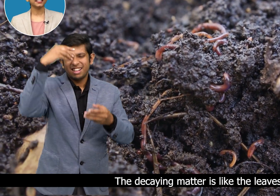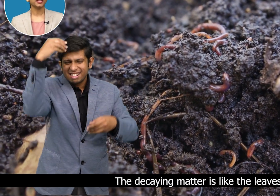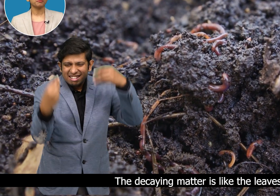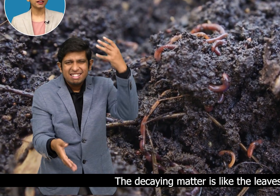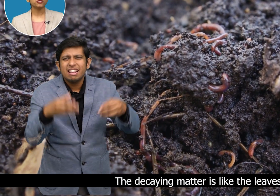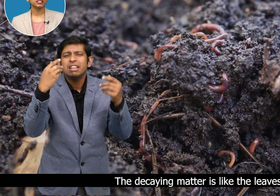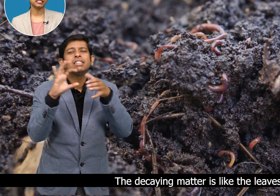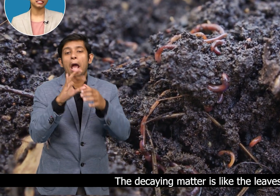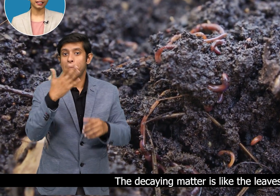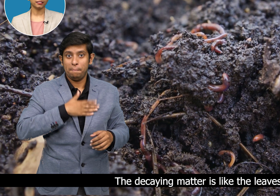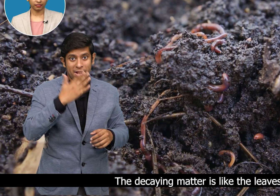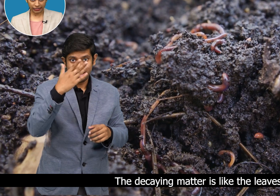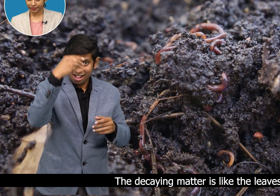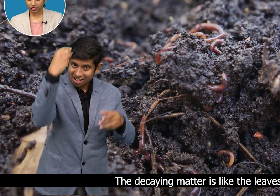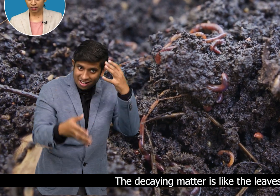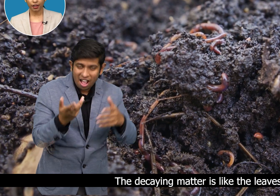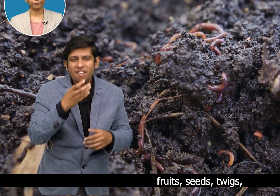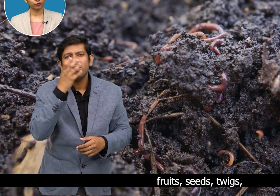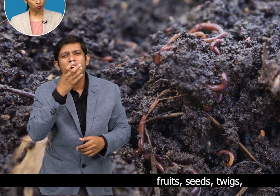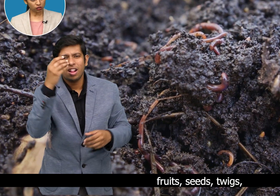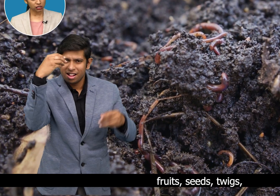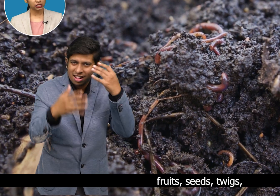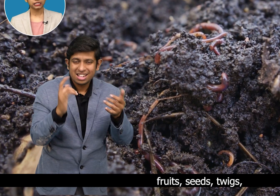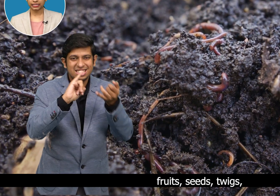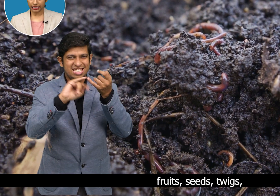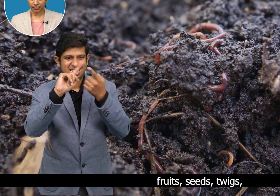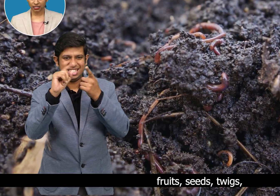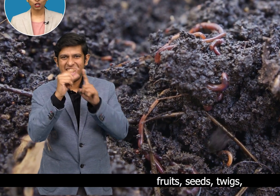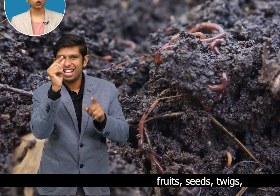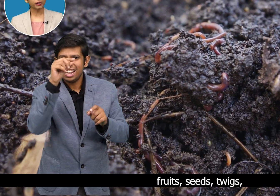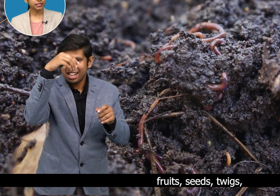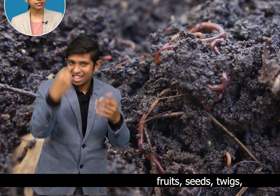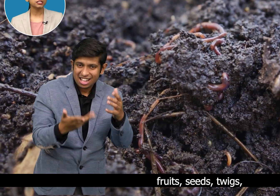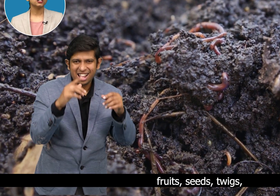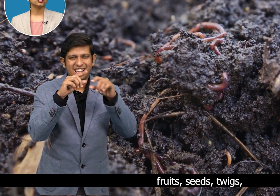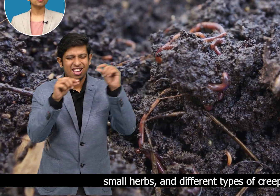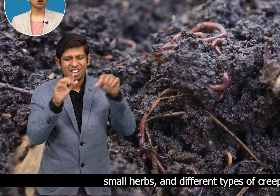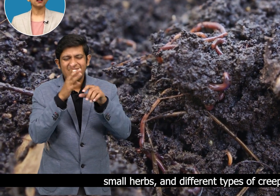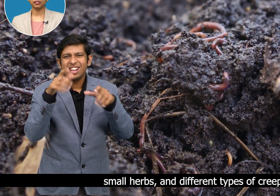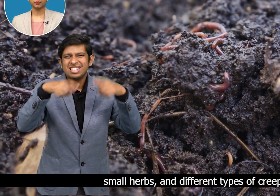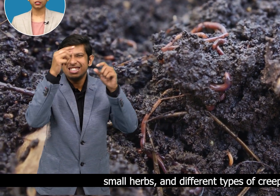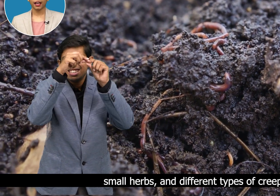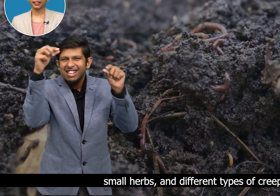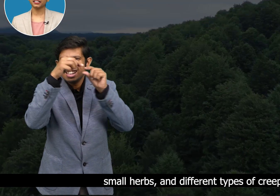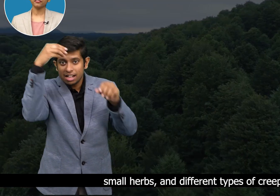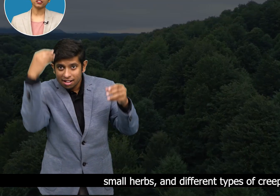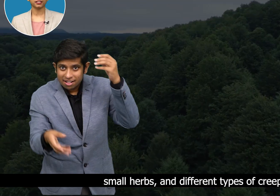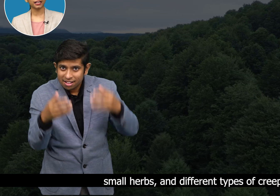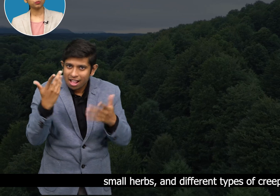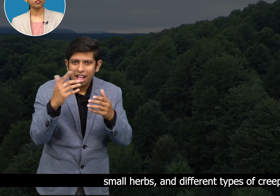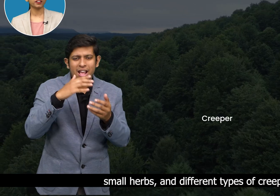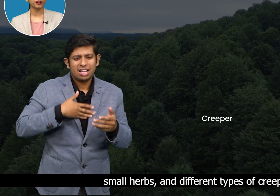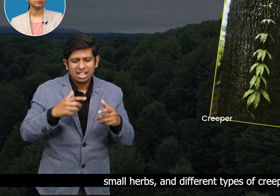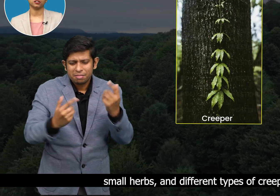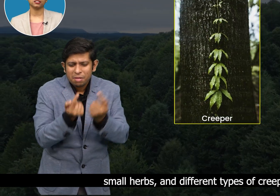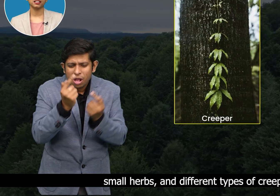The decaying matter is like the leaves, fruits, seeds, twigs, small herbs and different